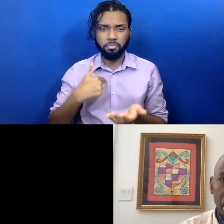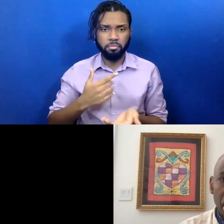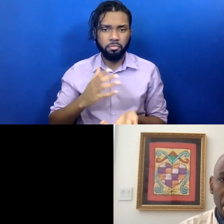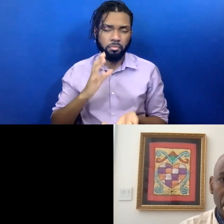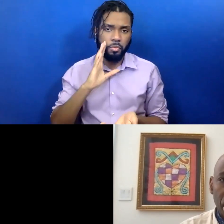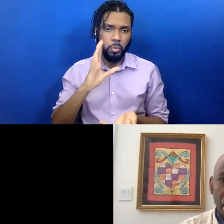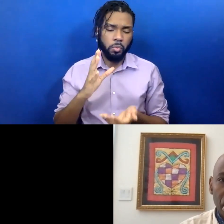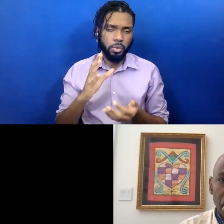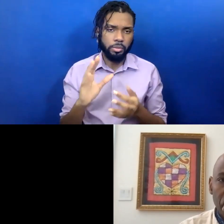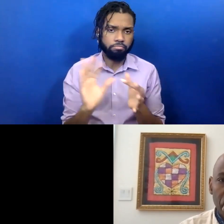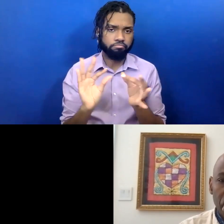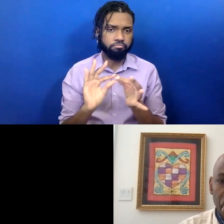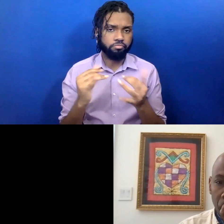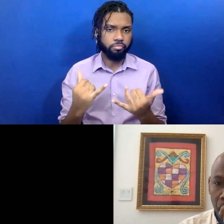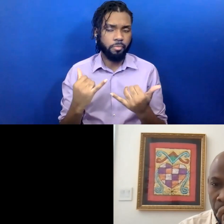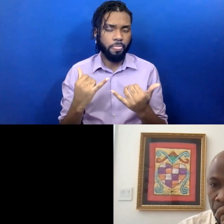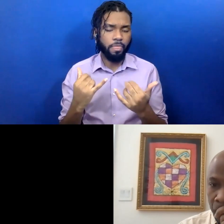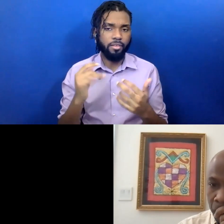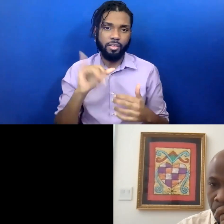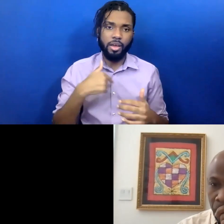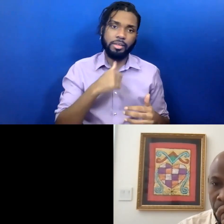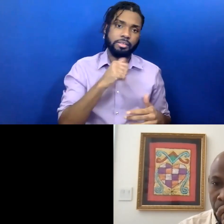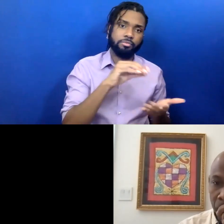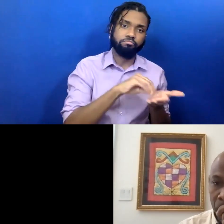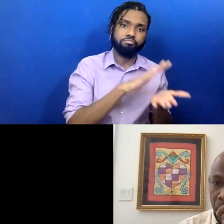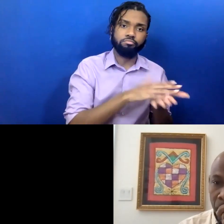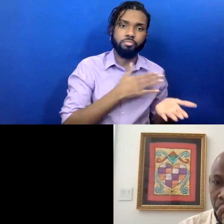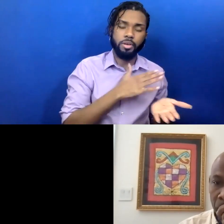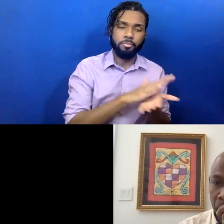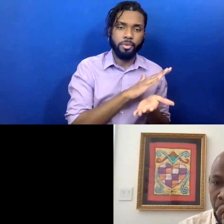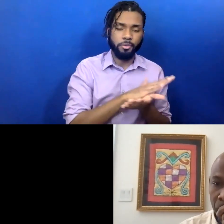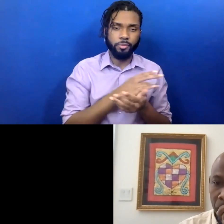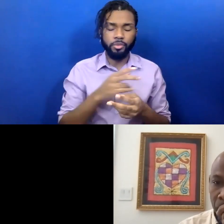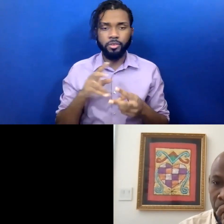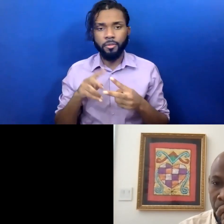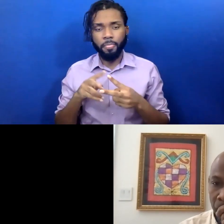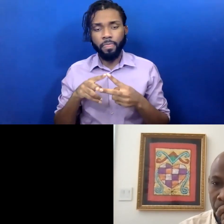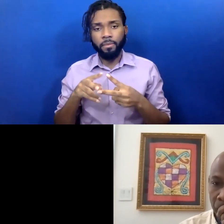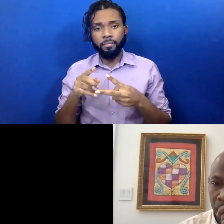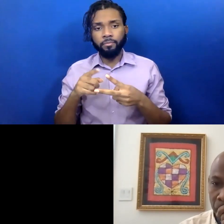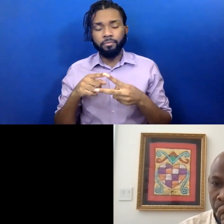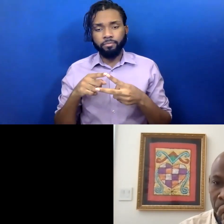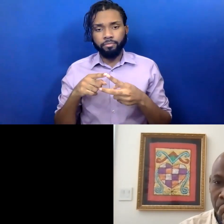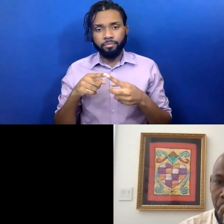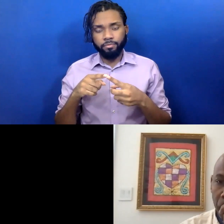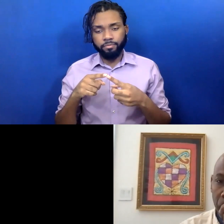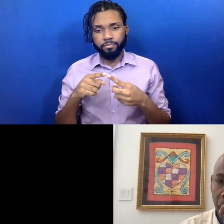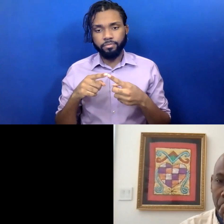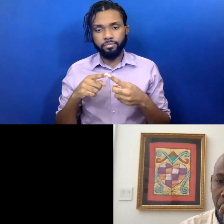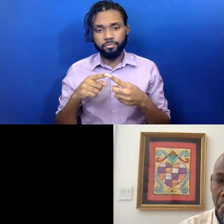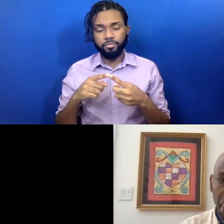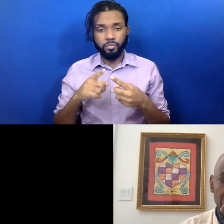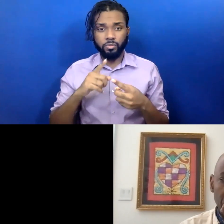say now that I didn't make in the paper, points that I didn't make in the paper. One is that to really